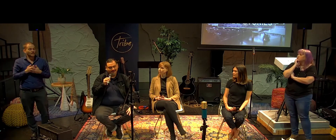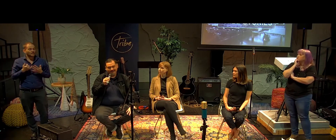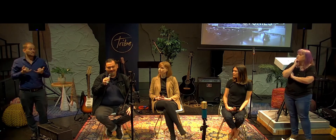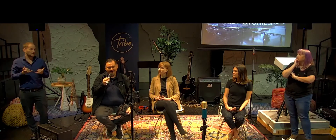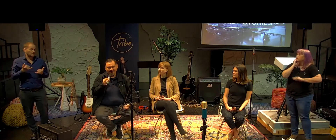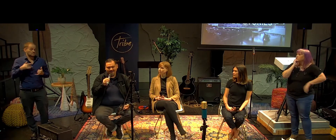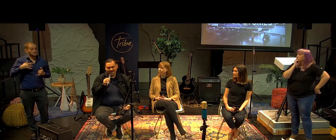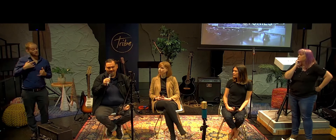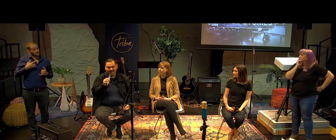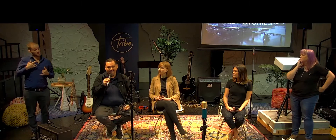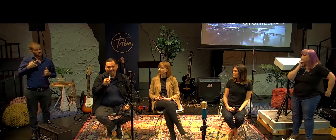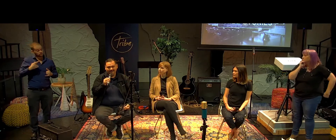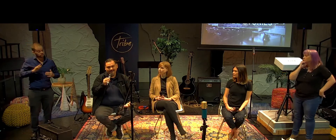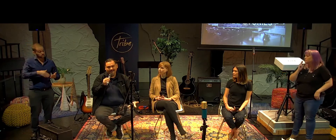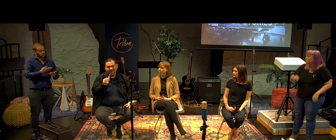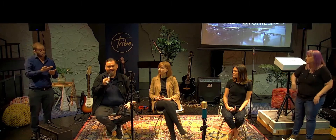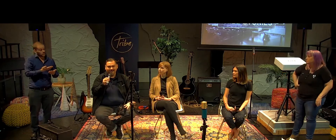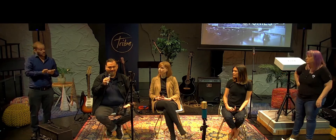okay,